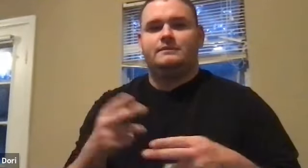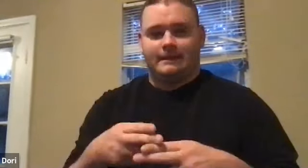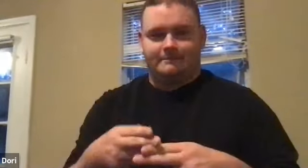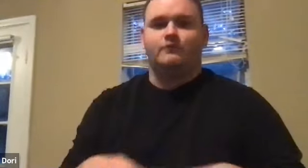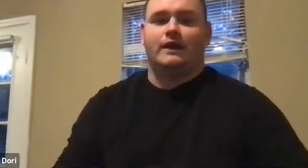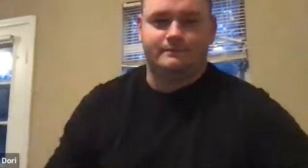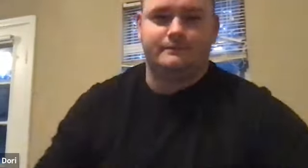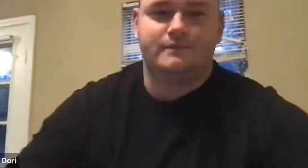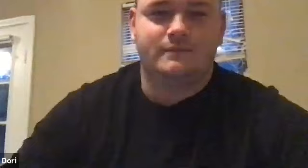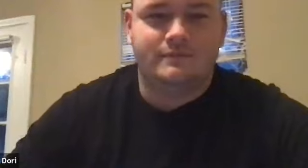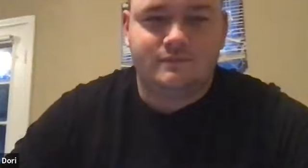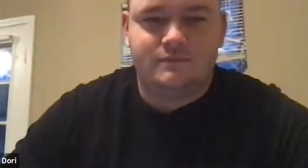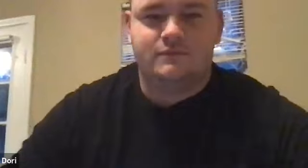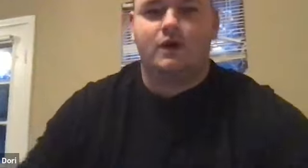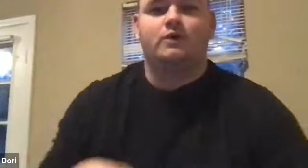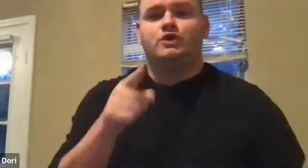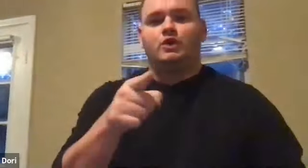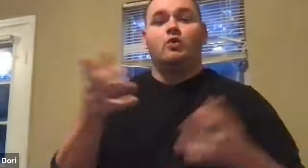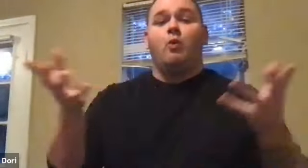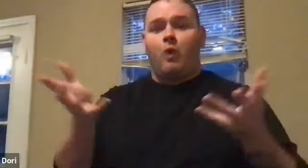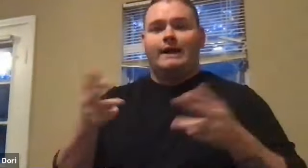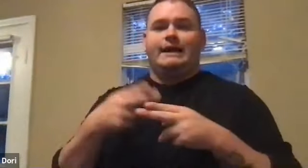Name? Right. No, you, what name?